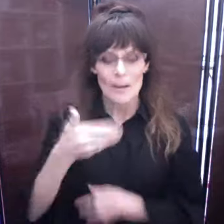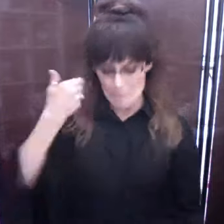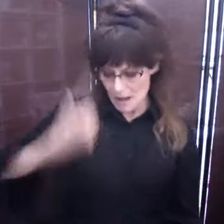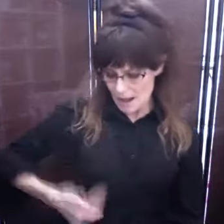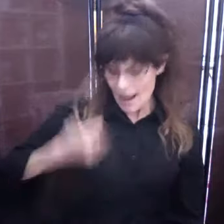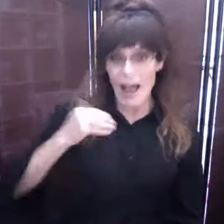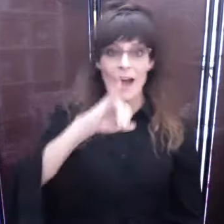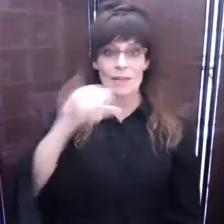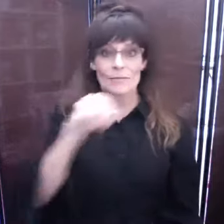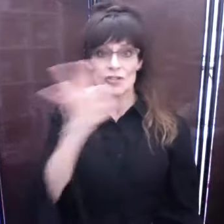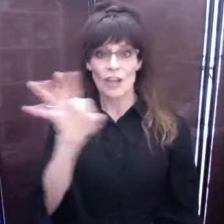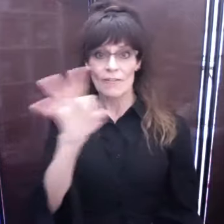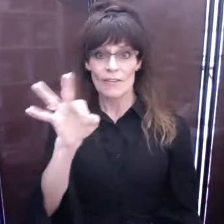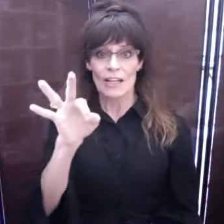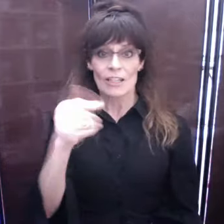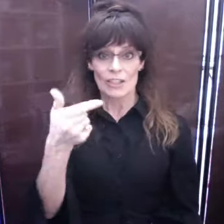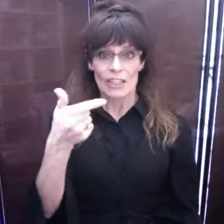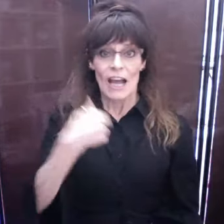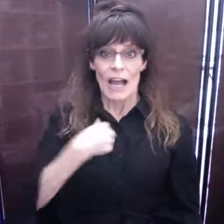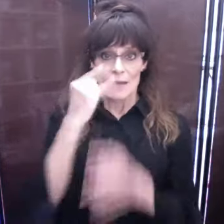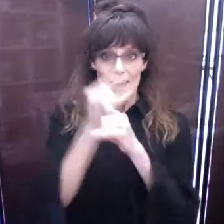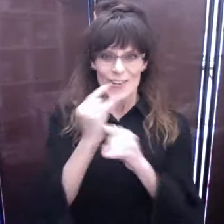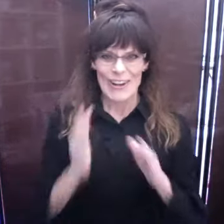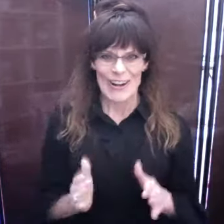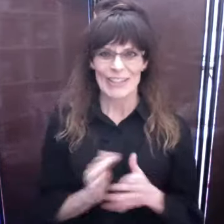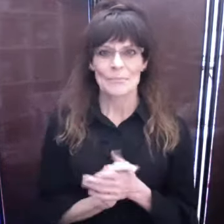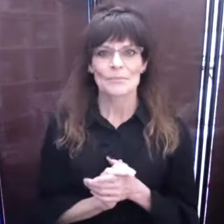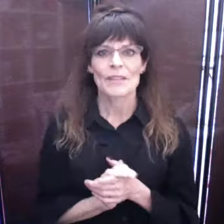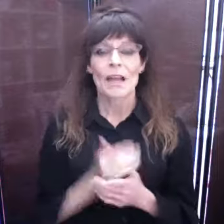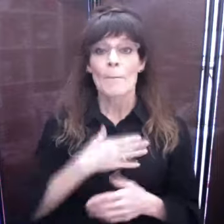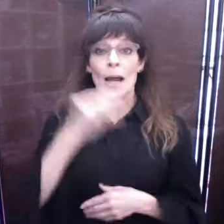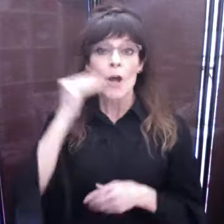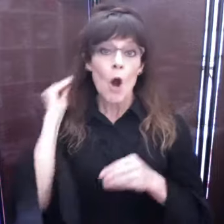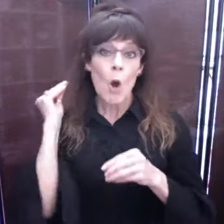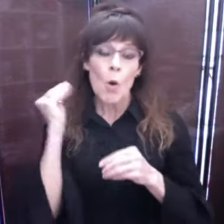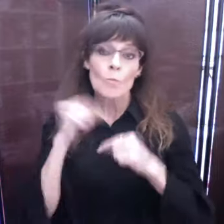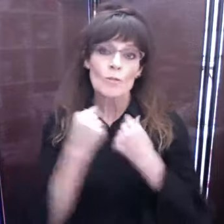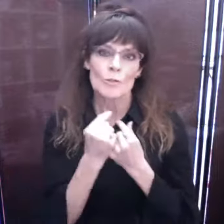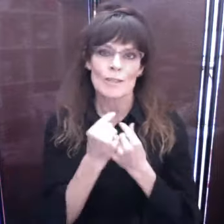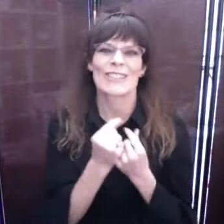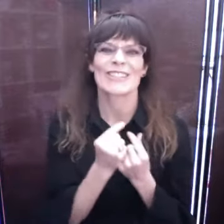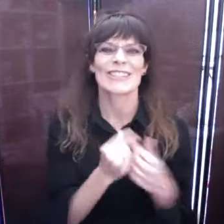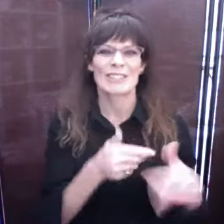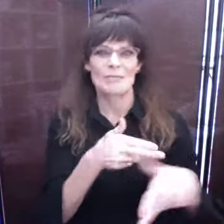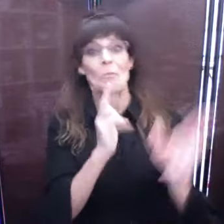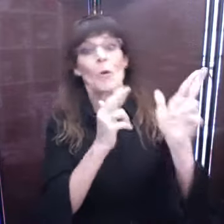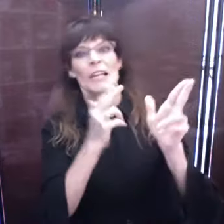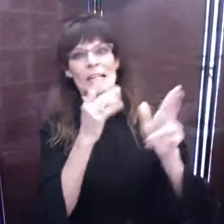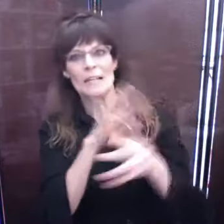I'm an alcoholic. And my home group is the Smoke and Gun Big Book Step Study of Dallas, Texas. We meet on